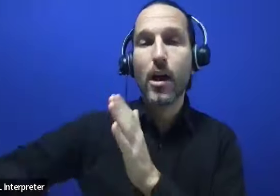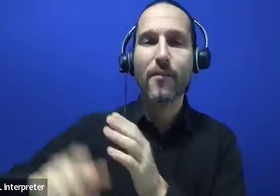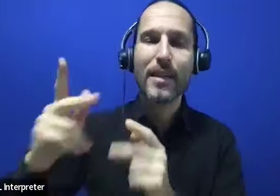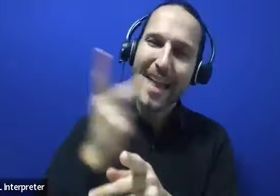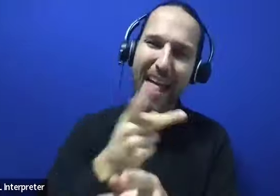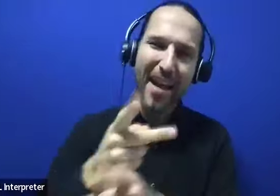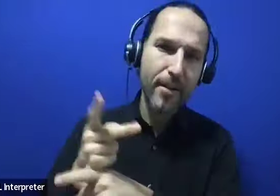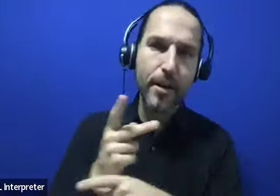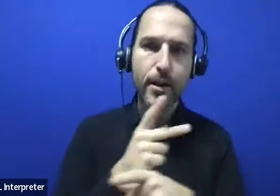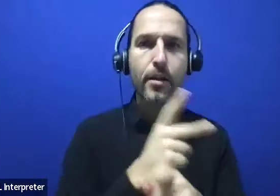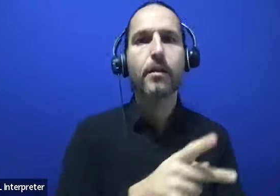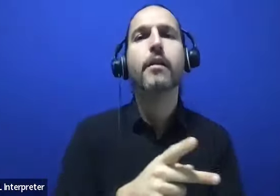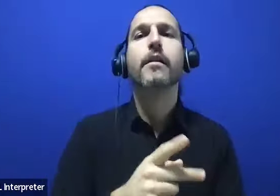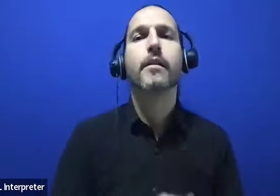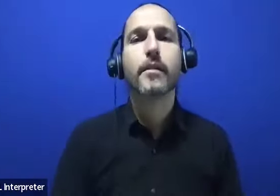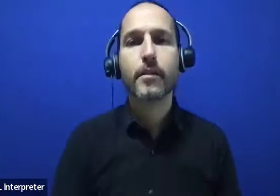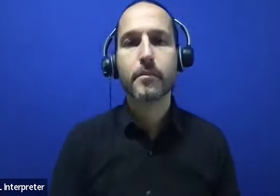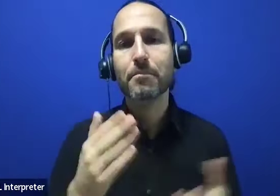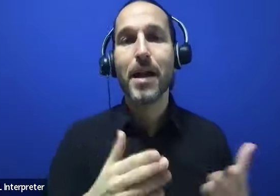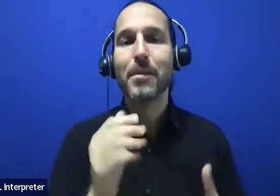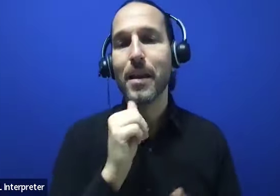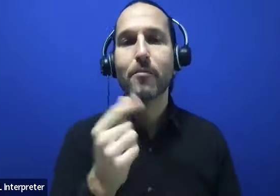necessarily going to be where they think they are.